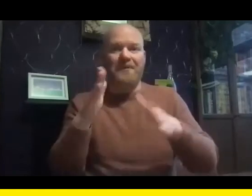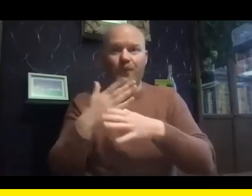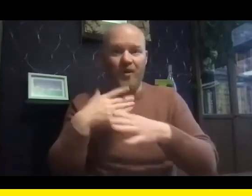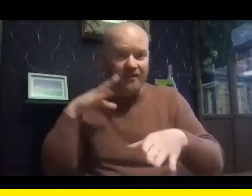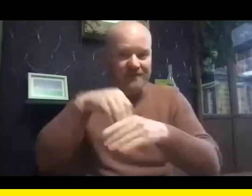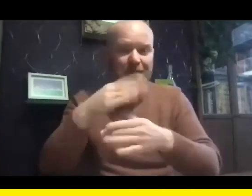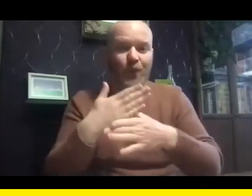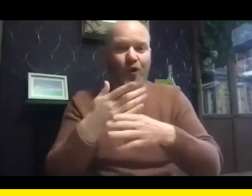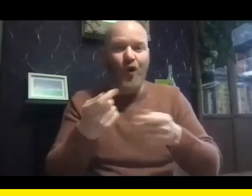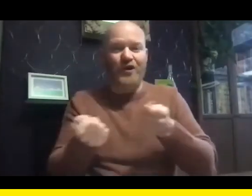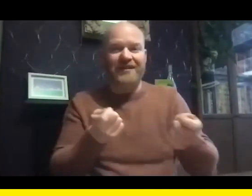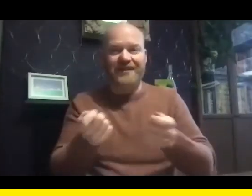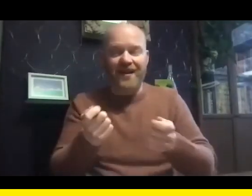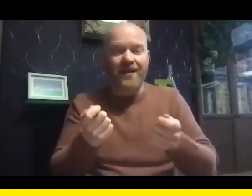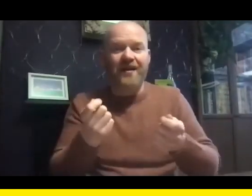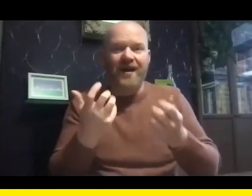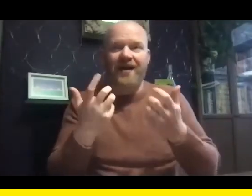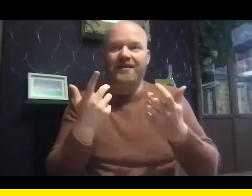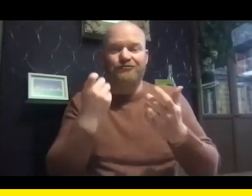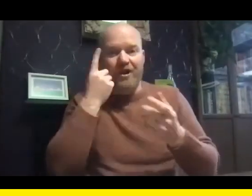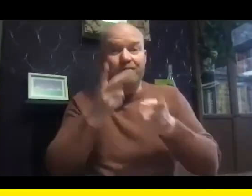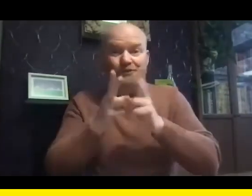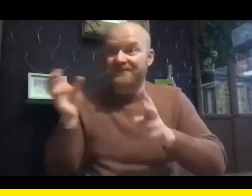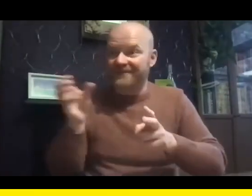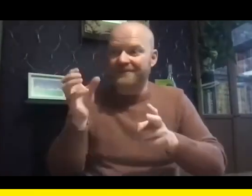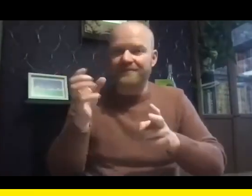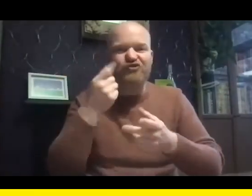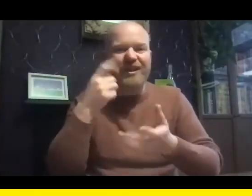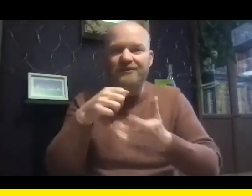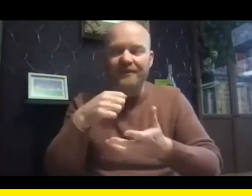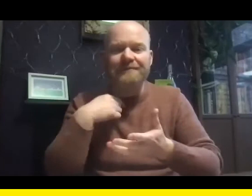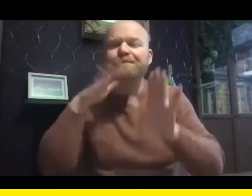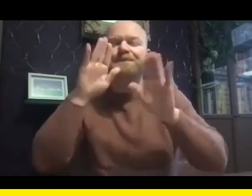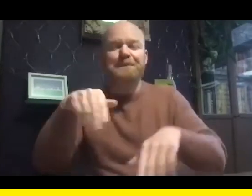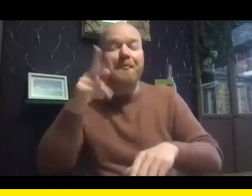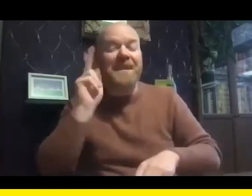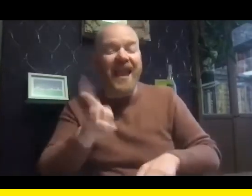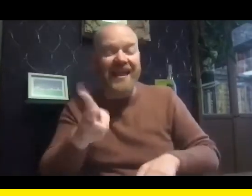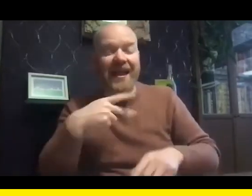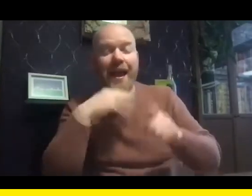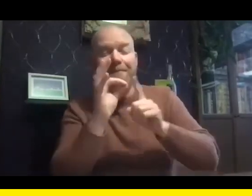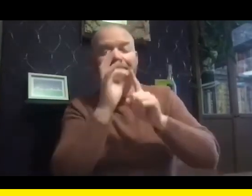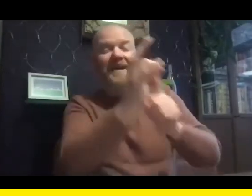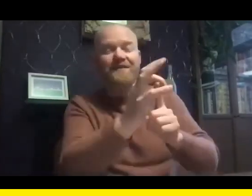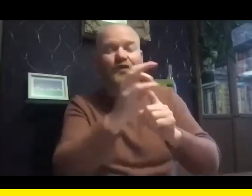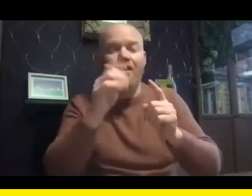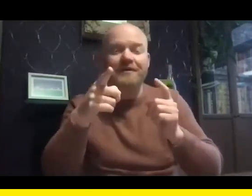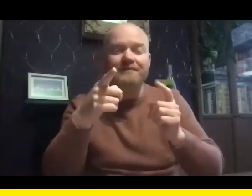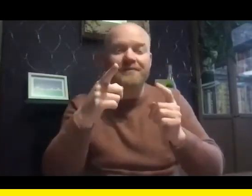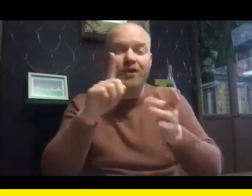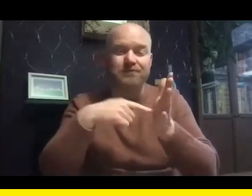So, and it was actually a new store that had just opened, and I was a coordinator there. They brought interpreters in, there was enough budget for